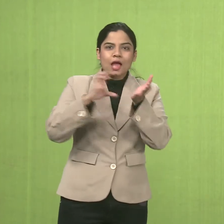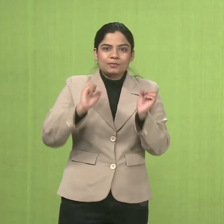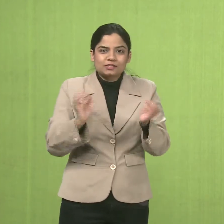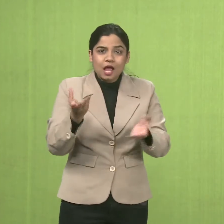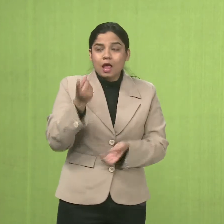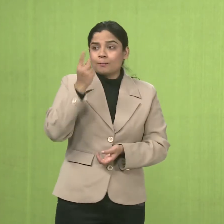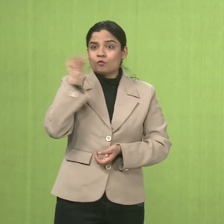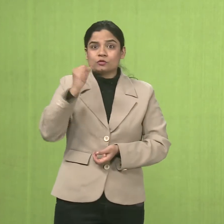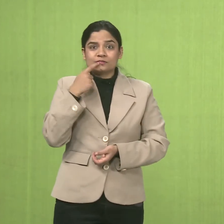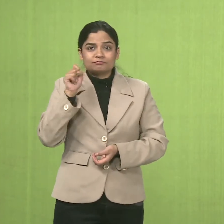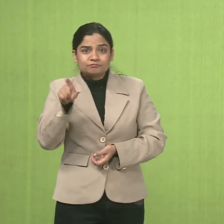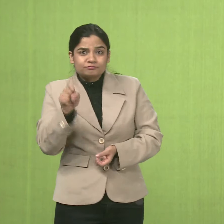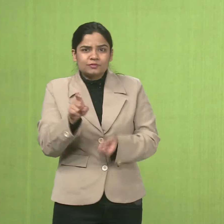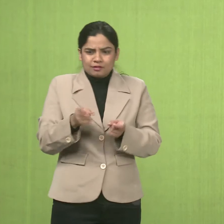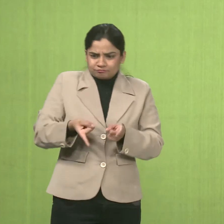of voice, menstrual cycle,